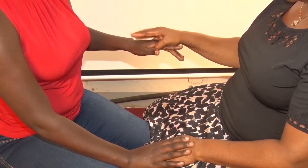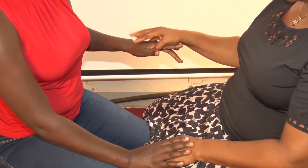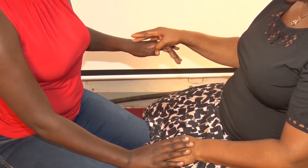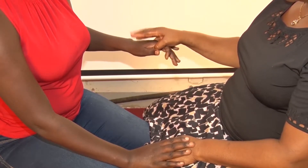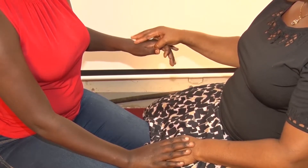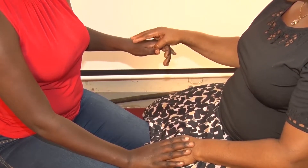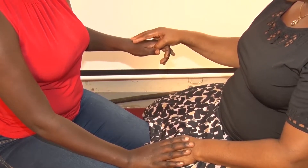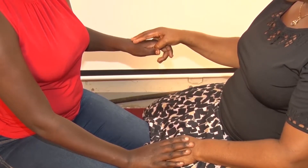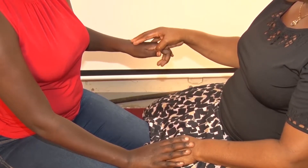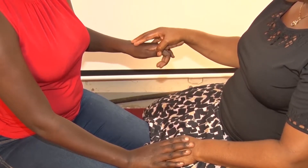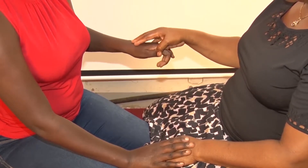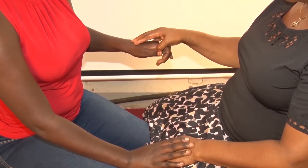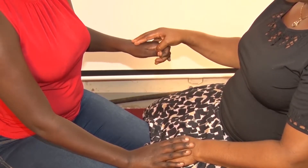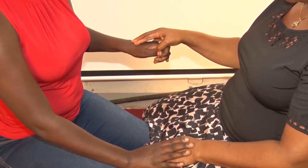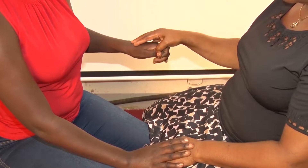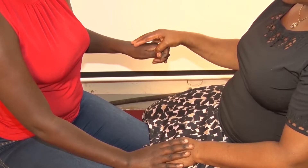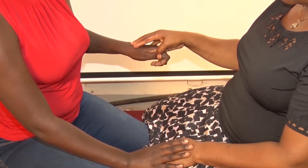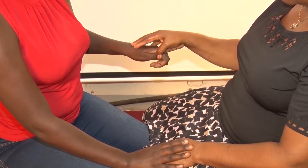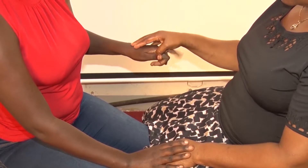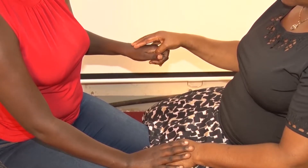that hand on top is the listening hand.